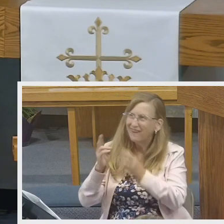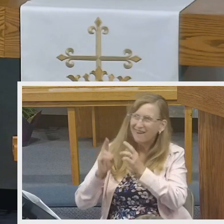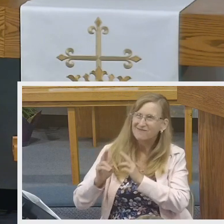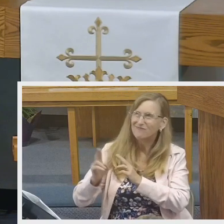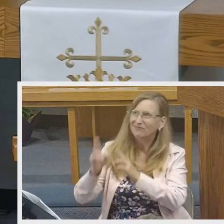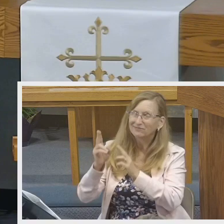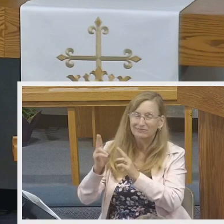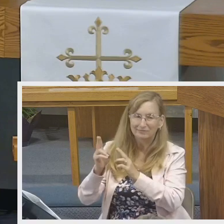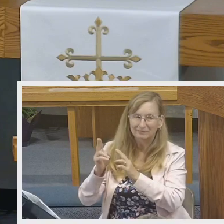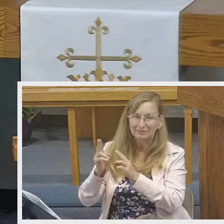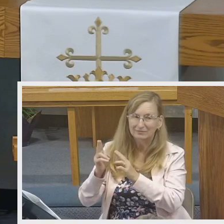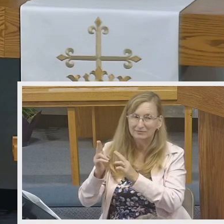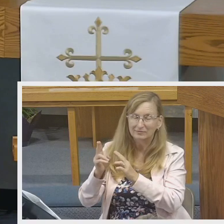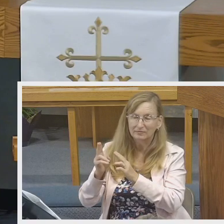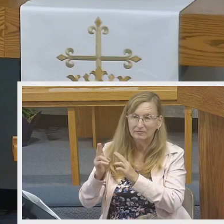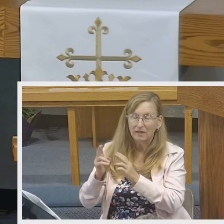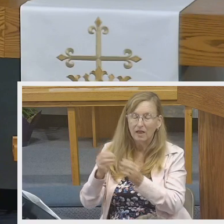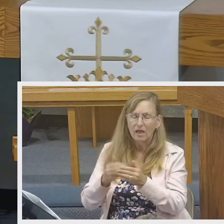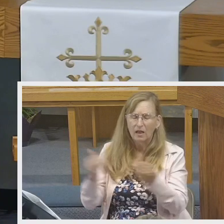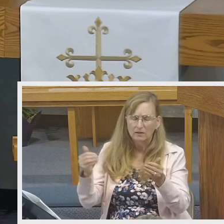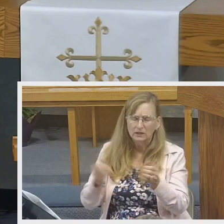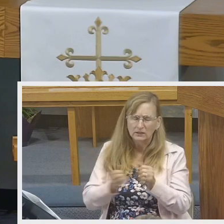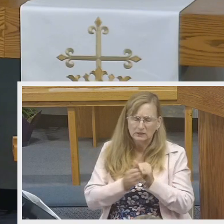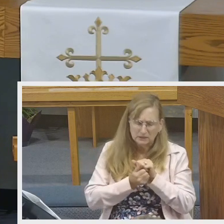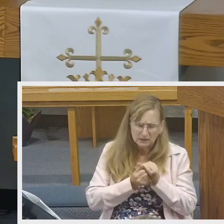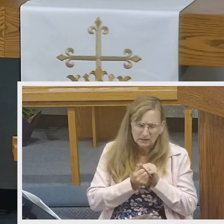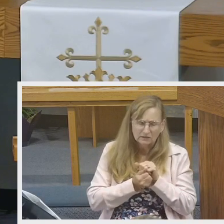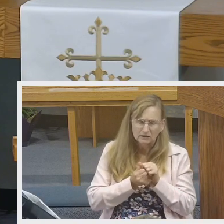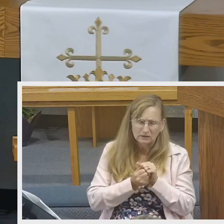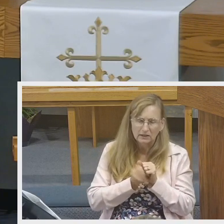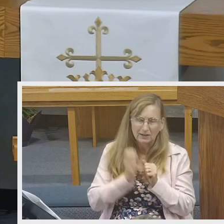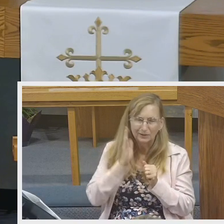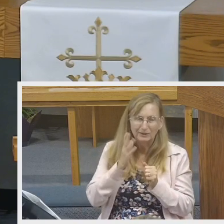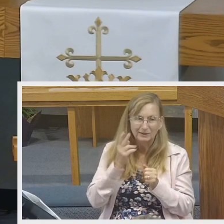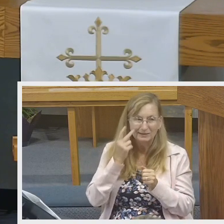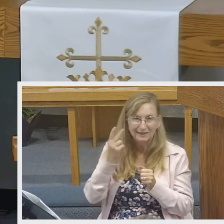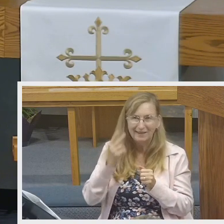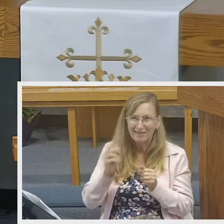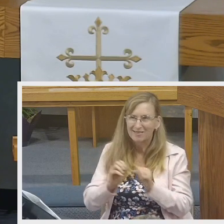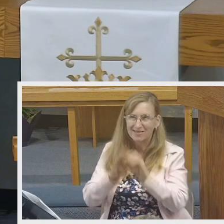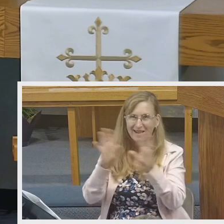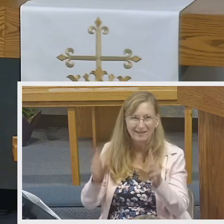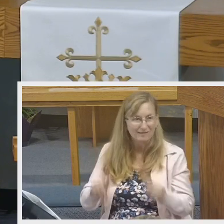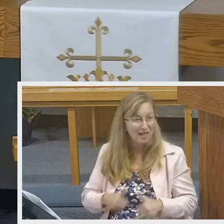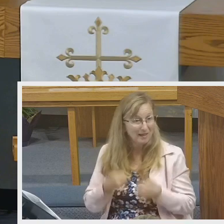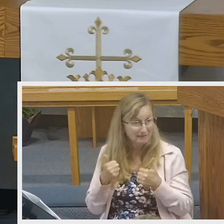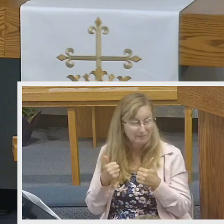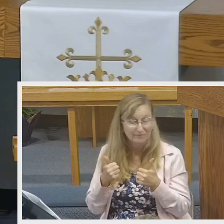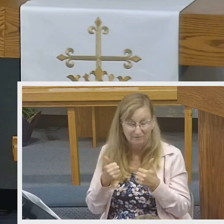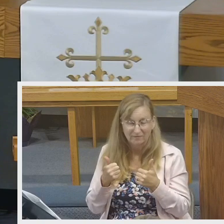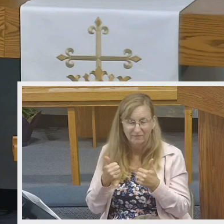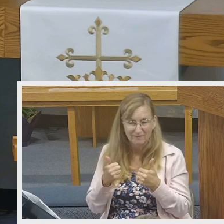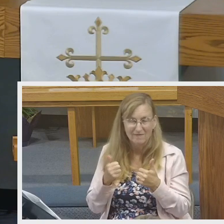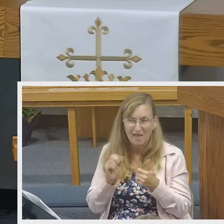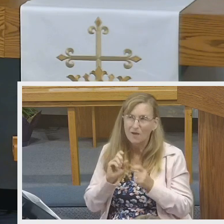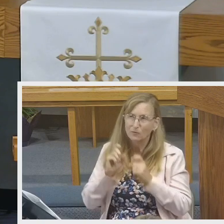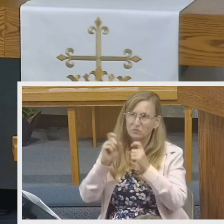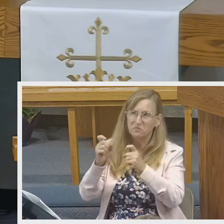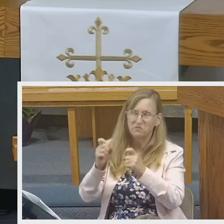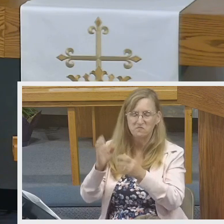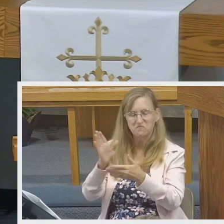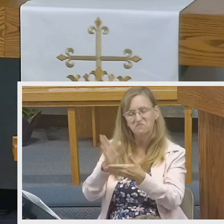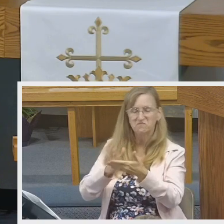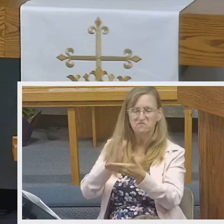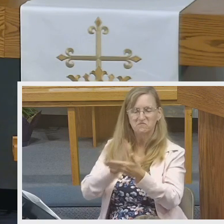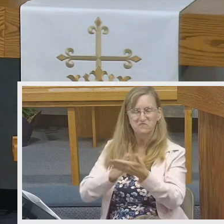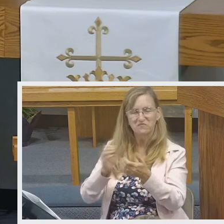exalted. After the suffering of his soul, he will see the light of life. Therefore, I will give him a portion among the